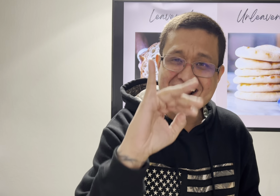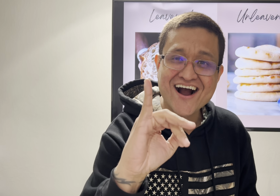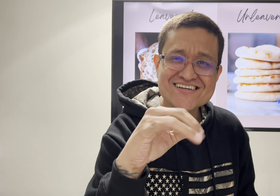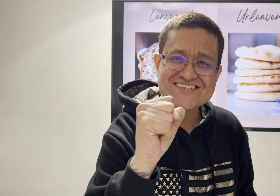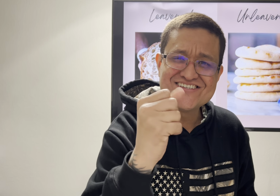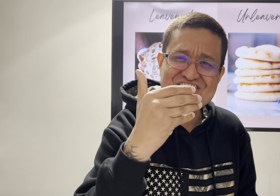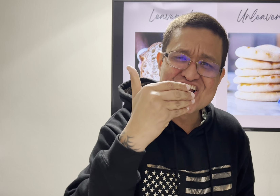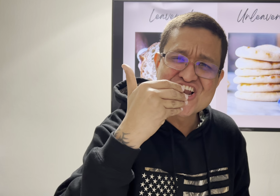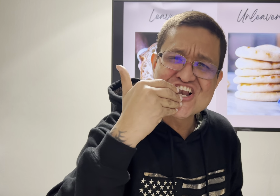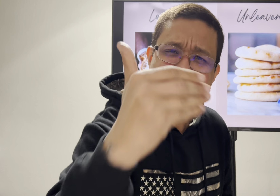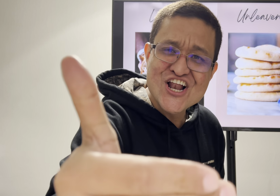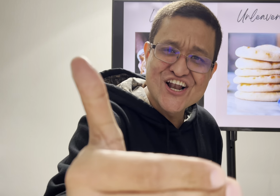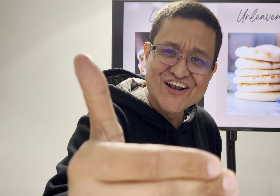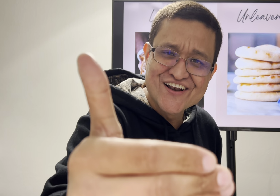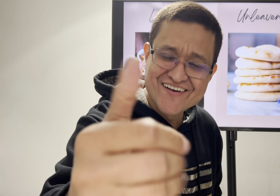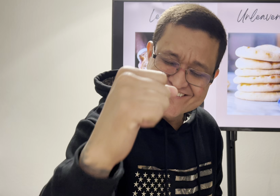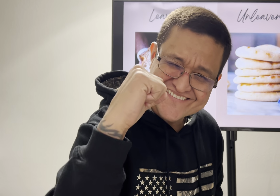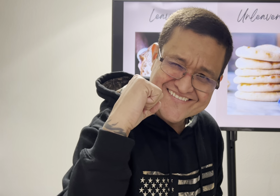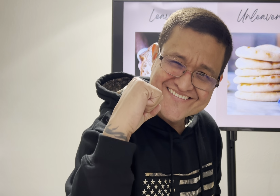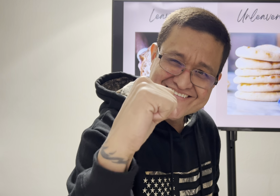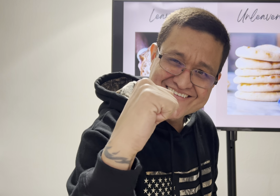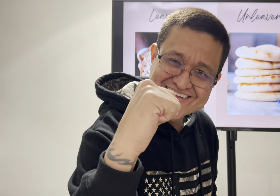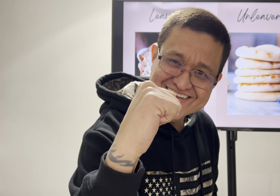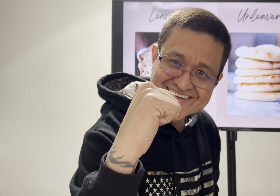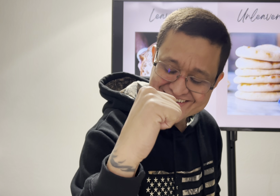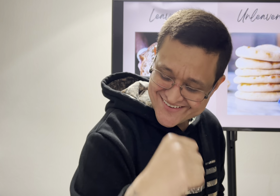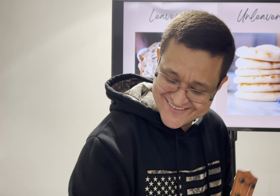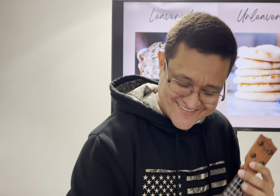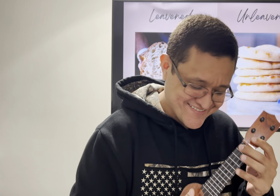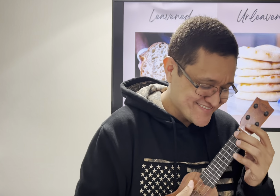God. God is good. Amen.